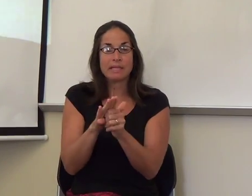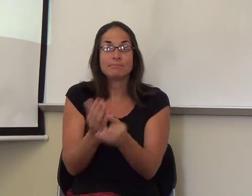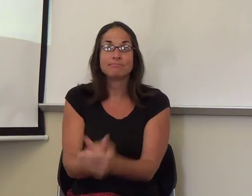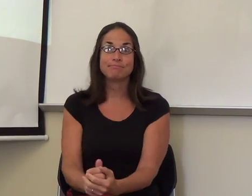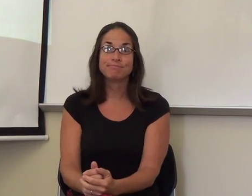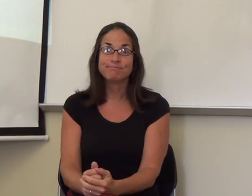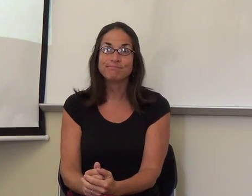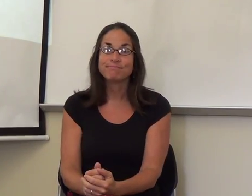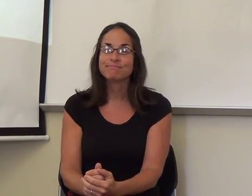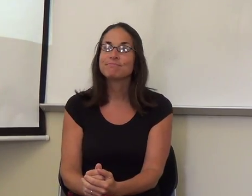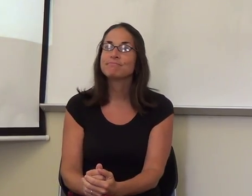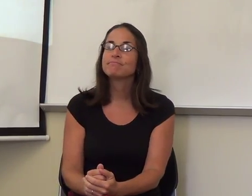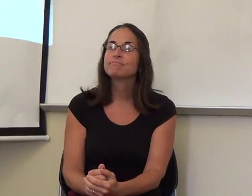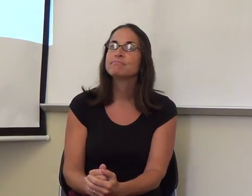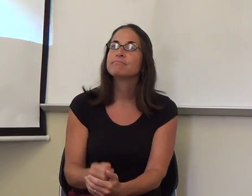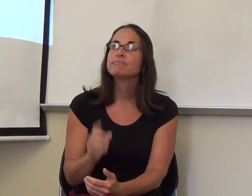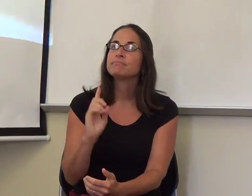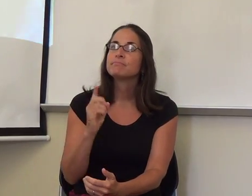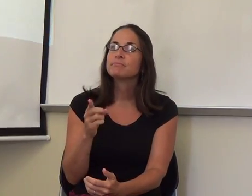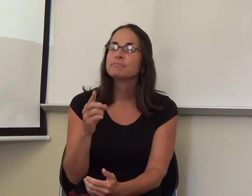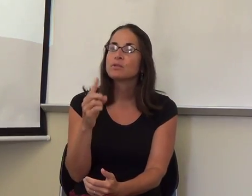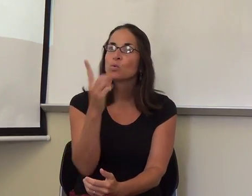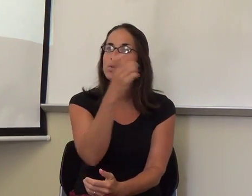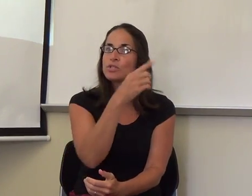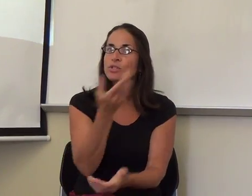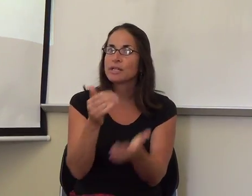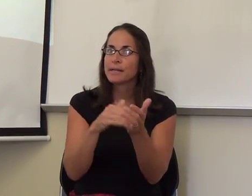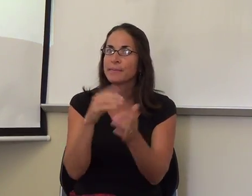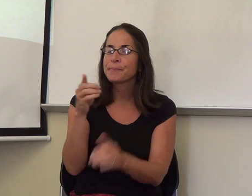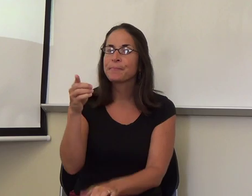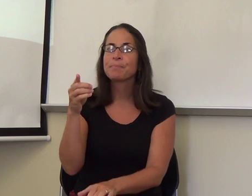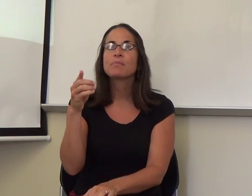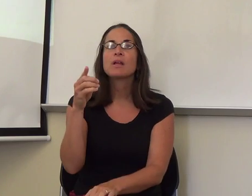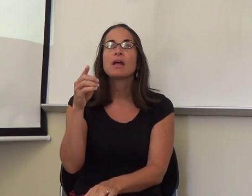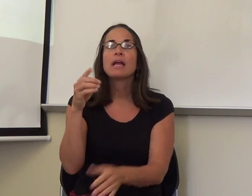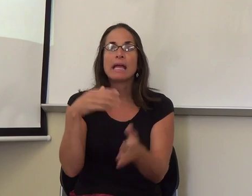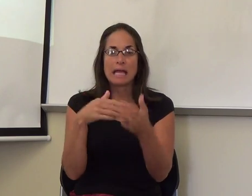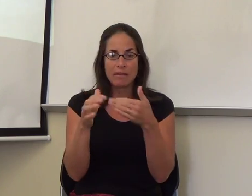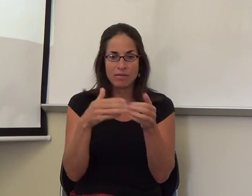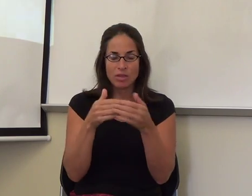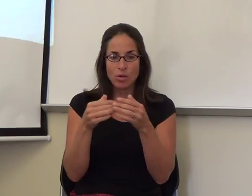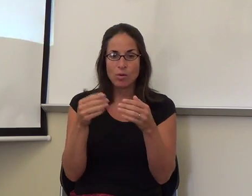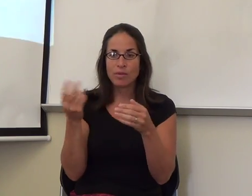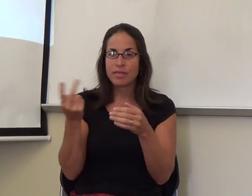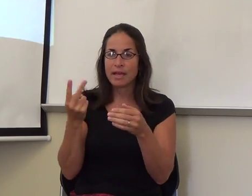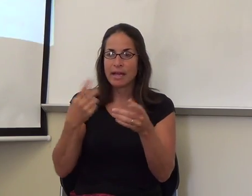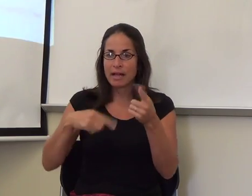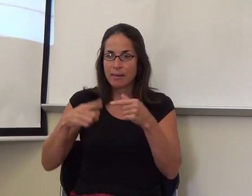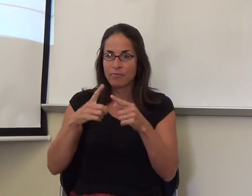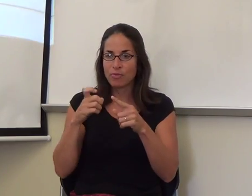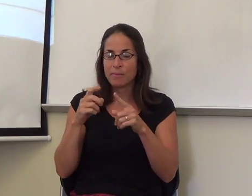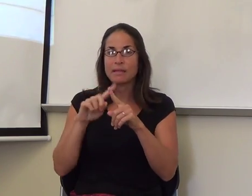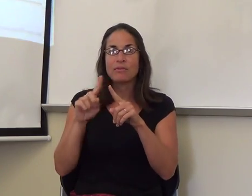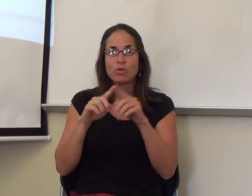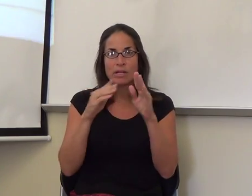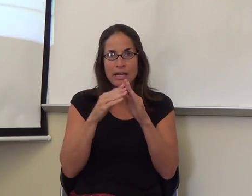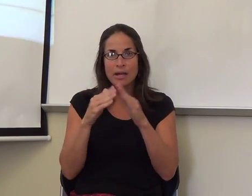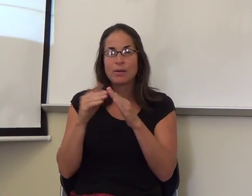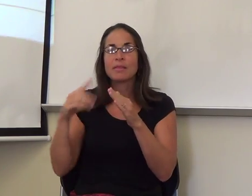One more, can I ask you one more question? Yeah. Although they come from different towns. Yes. They shop at the same stores and eat